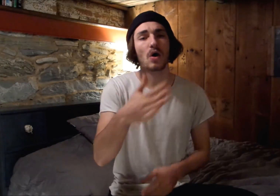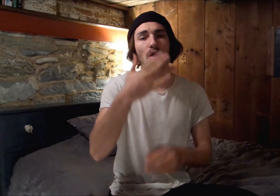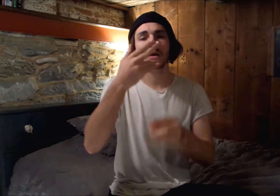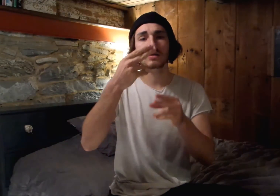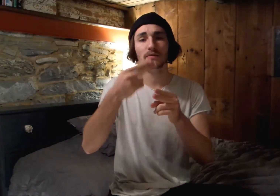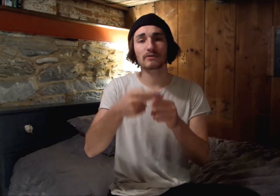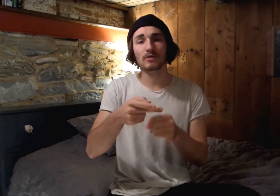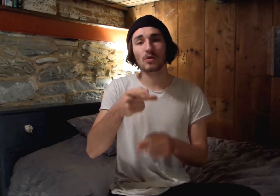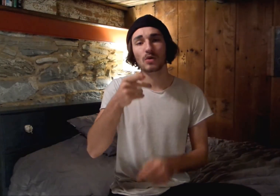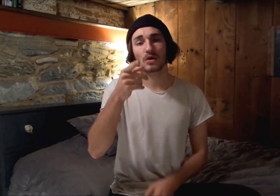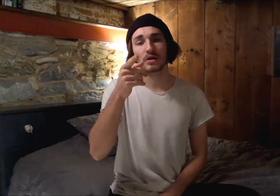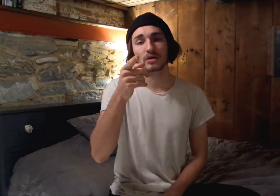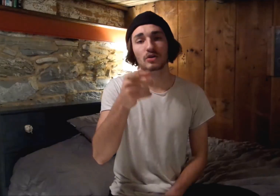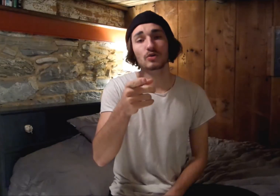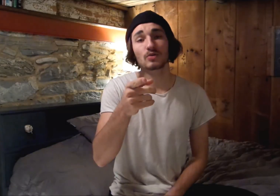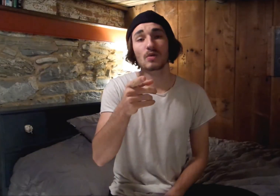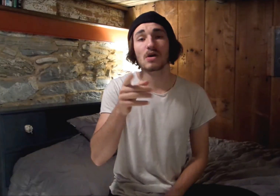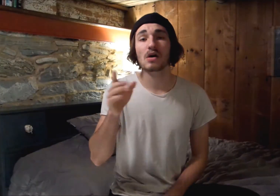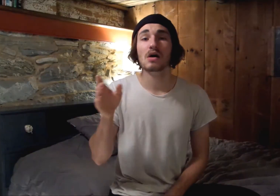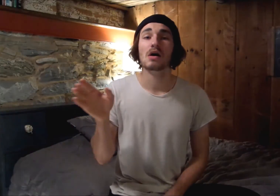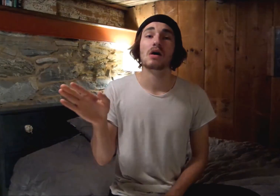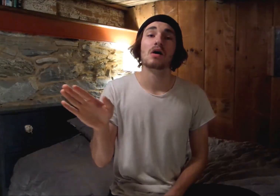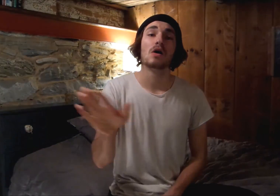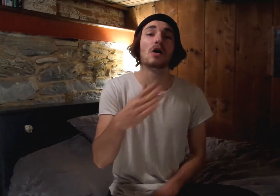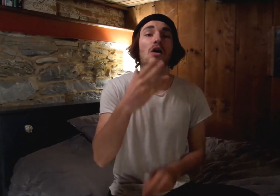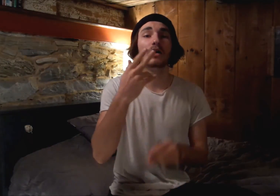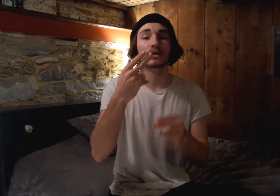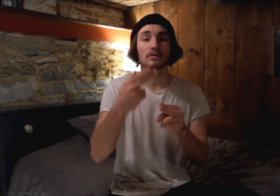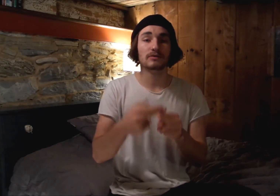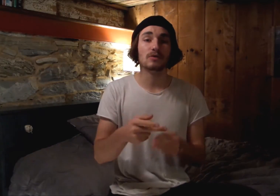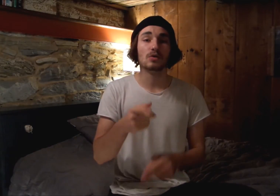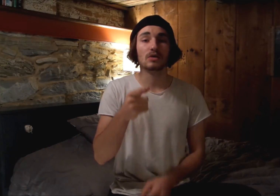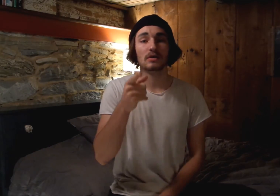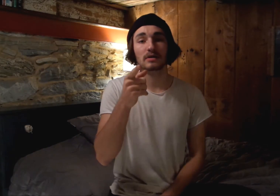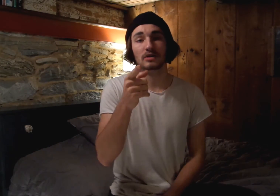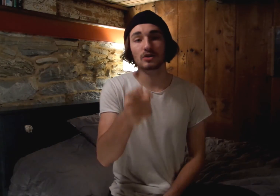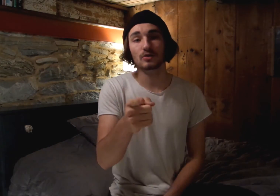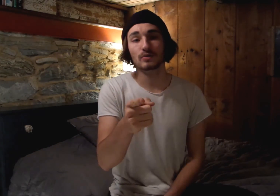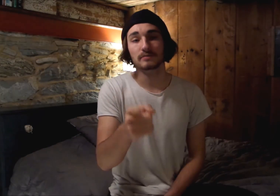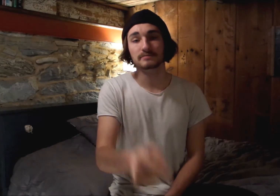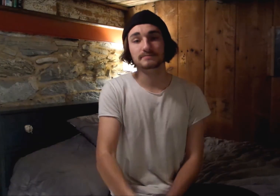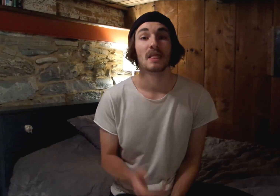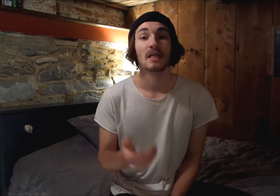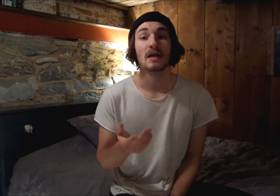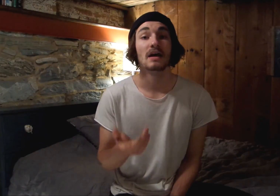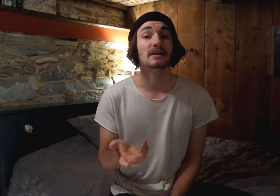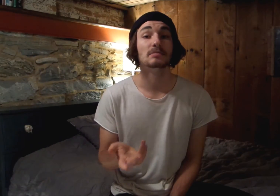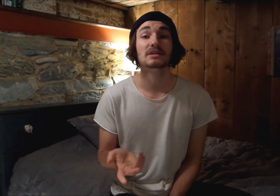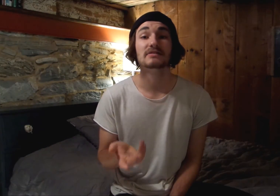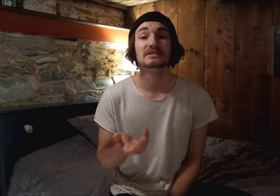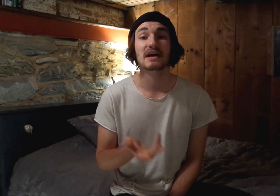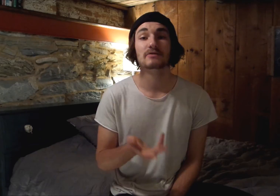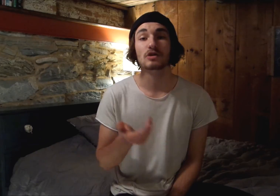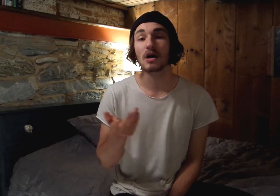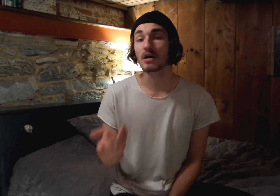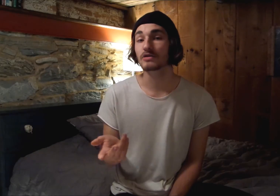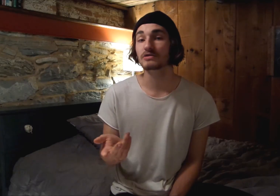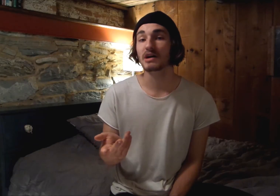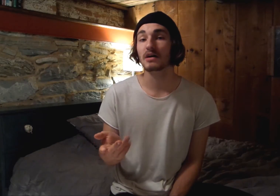All for you, all for you. And I believe it's every other time